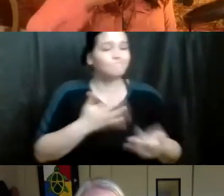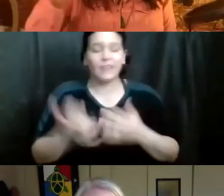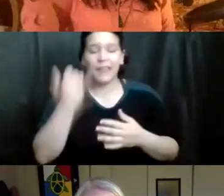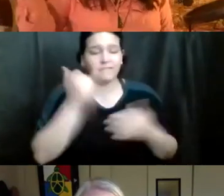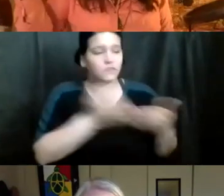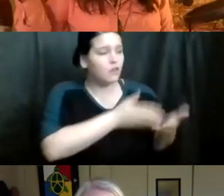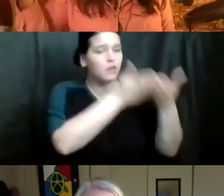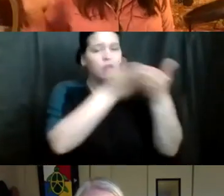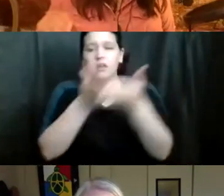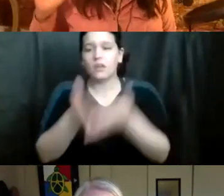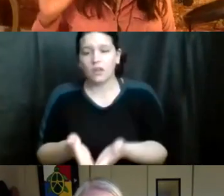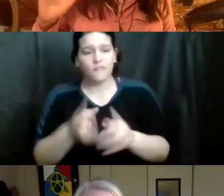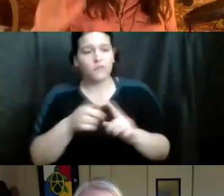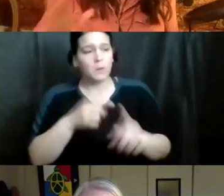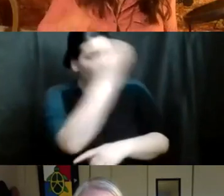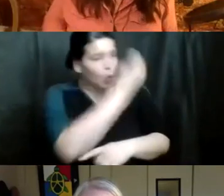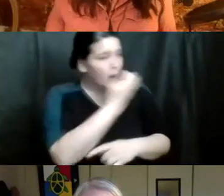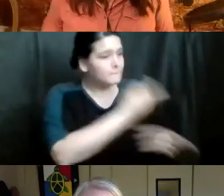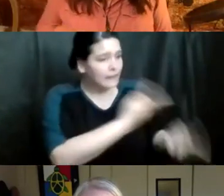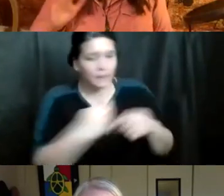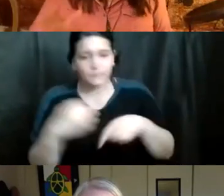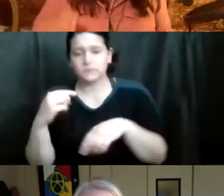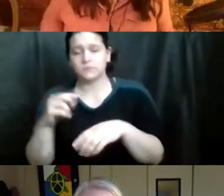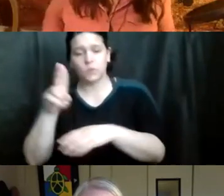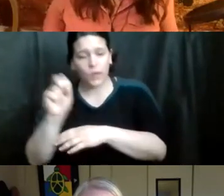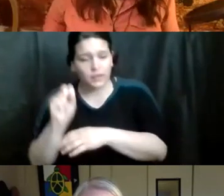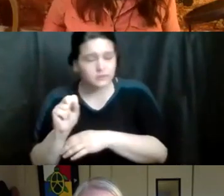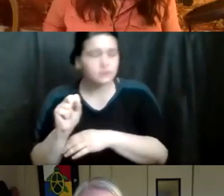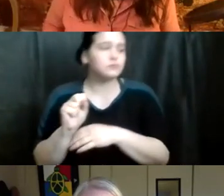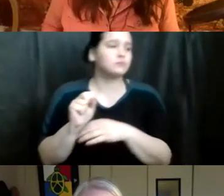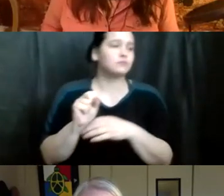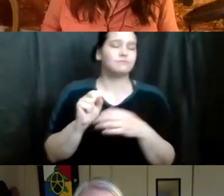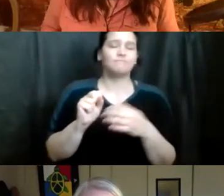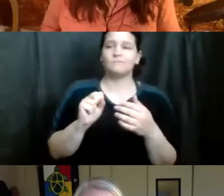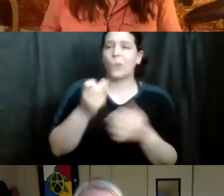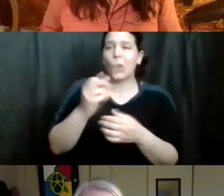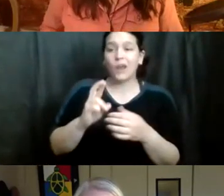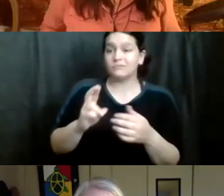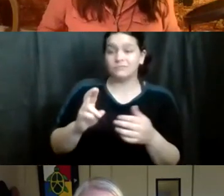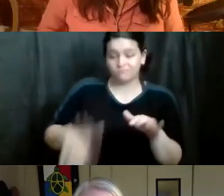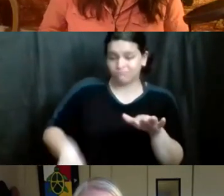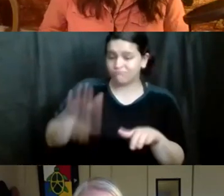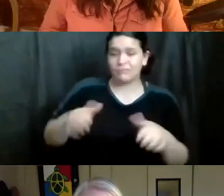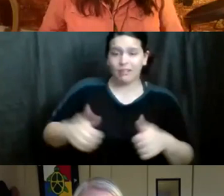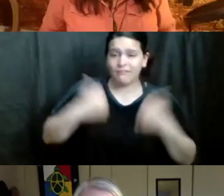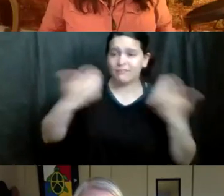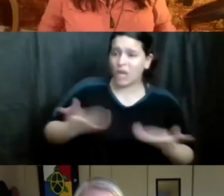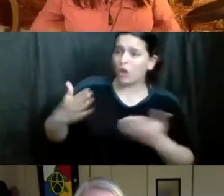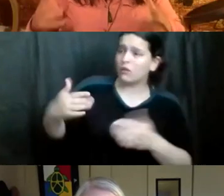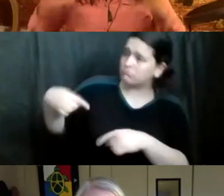from wherever, our ancestors did not have it as easy as we do today. So in honor of